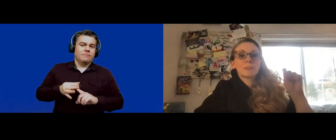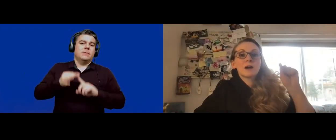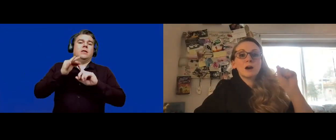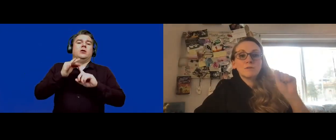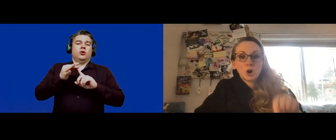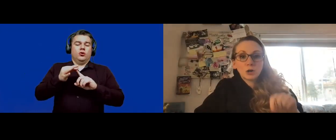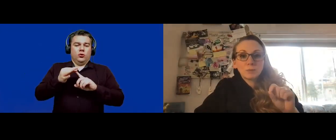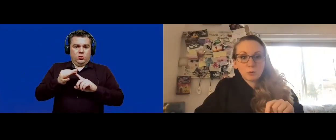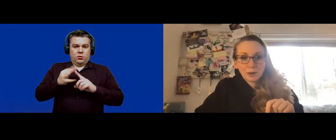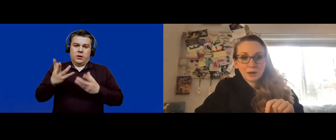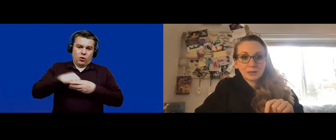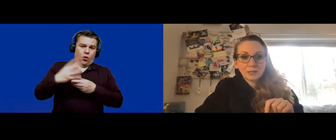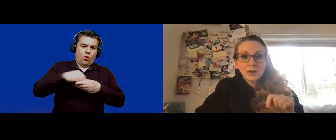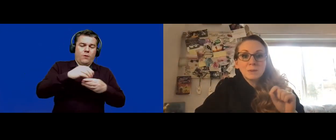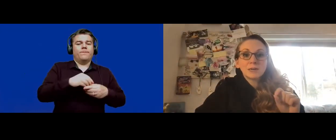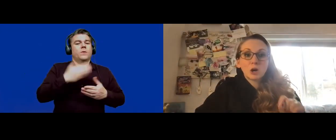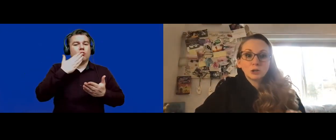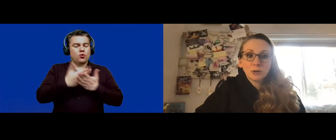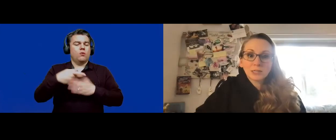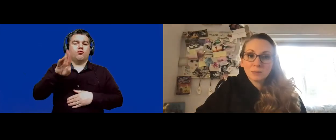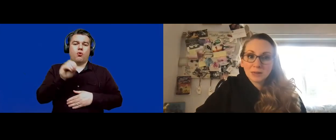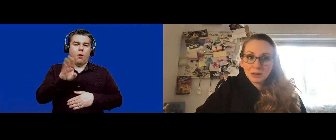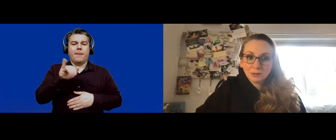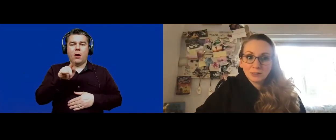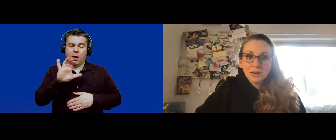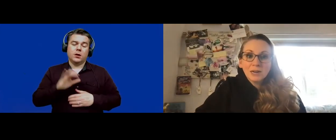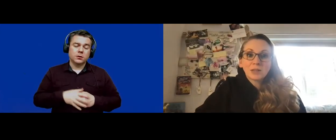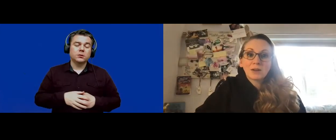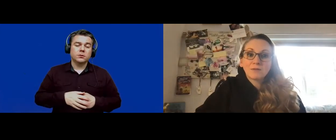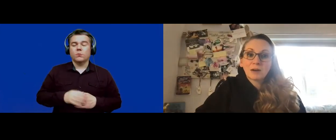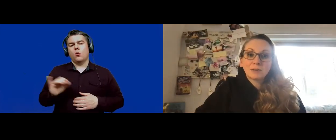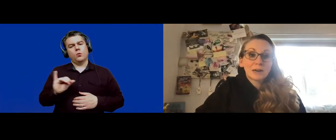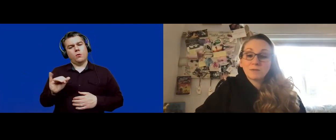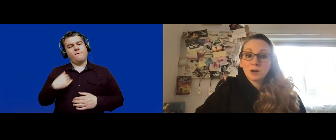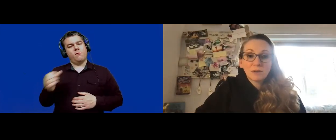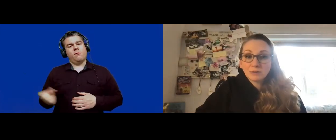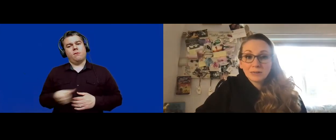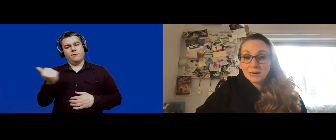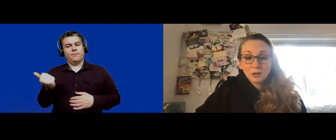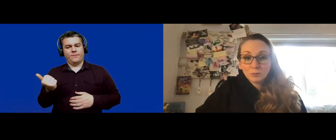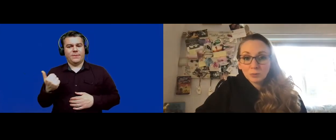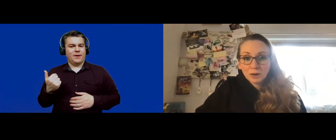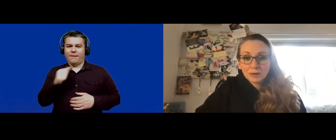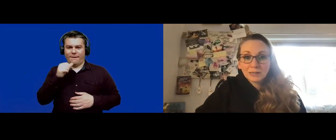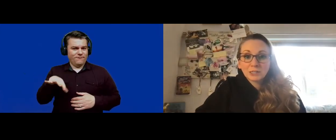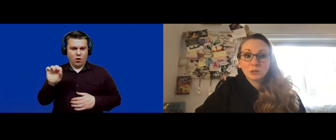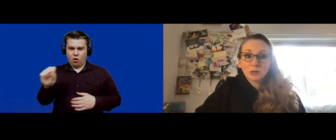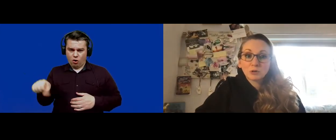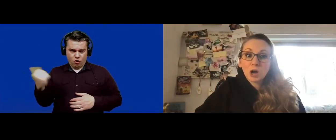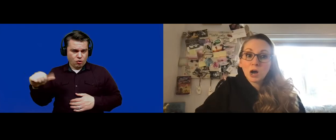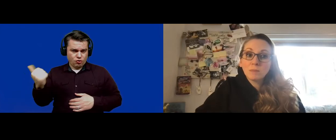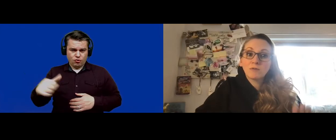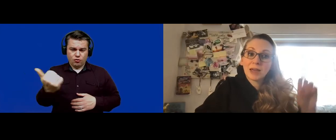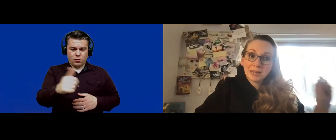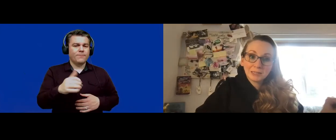strains of hardy probiotics, but it also has something else that I've not found in any other probiotic. And it's a